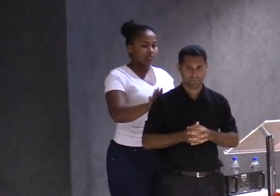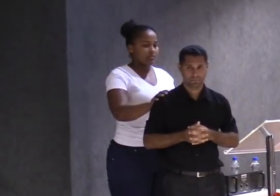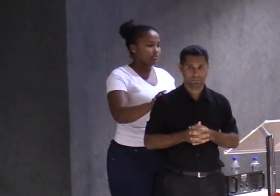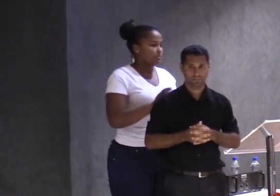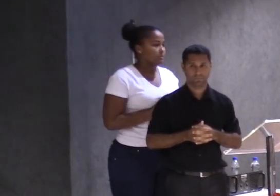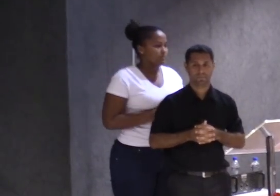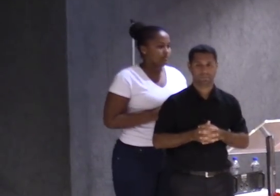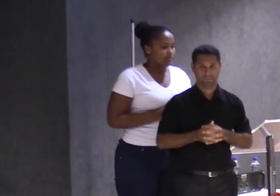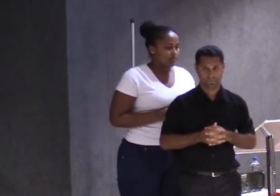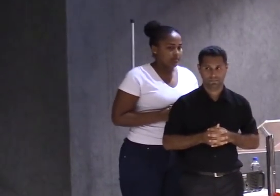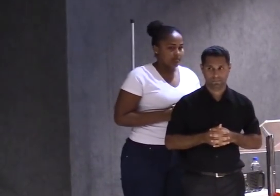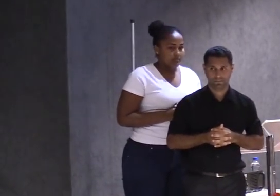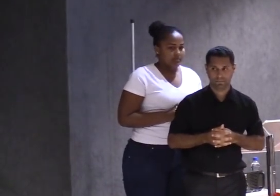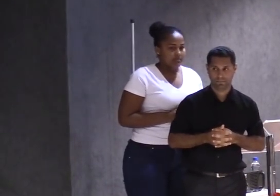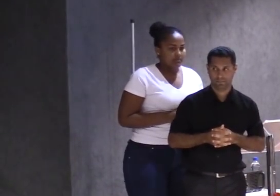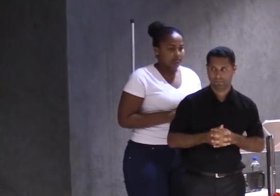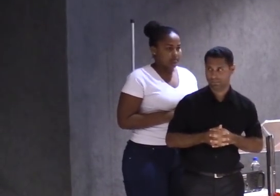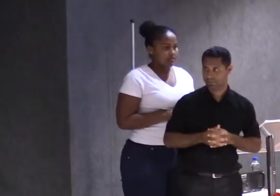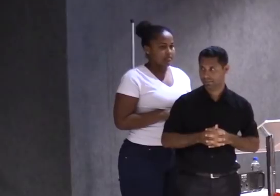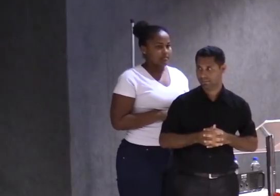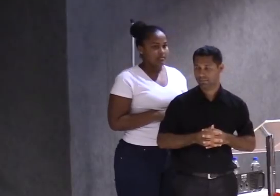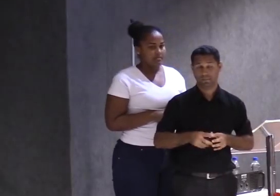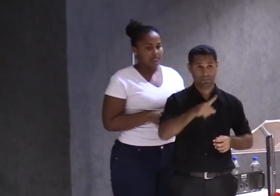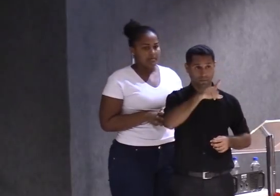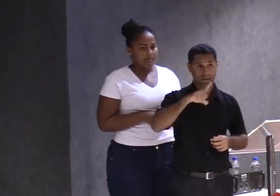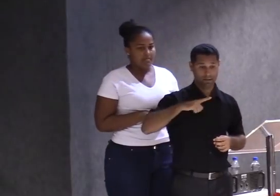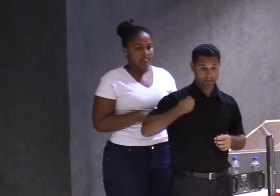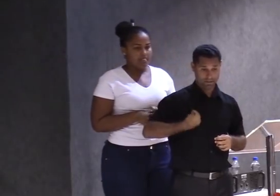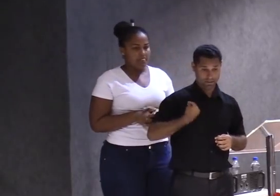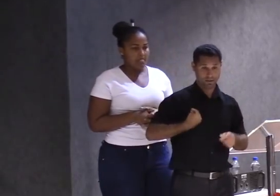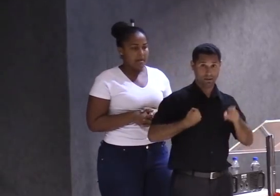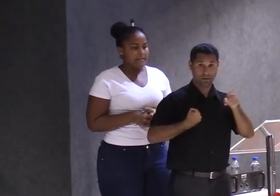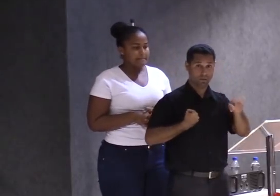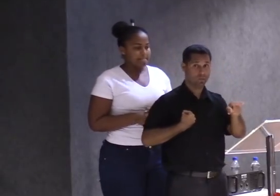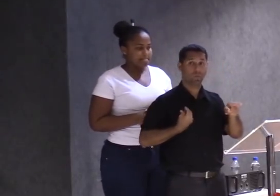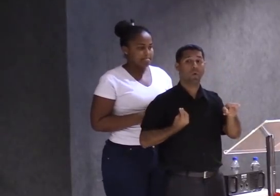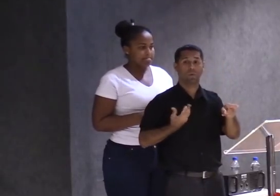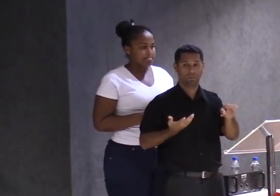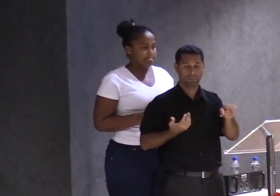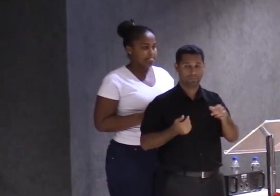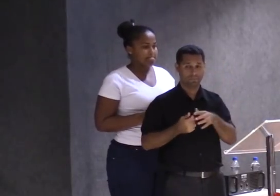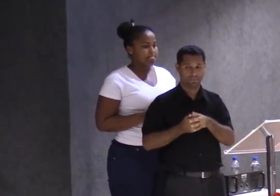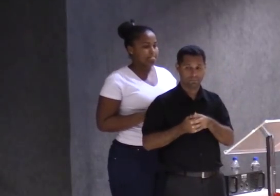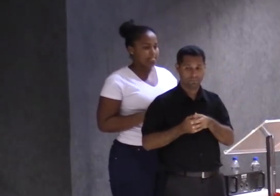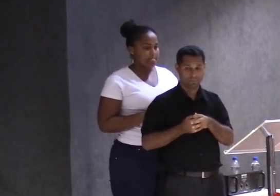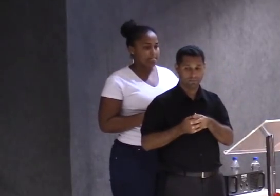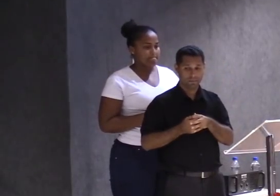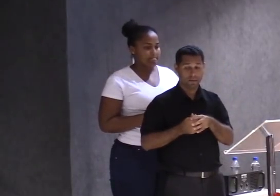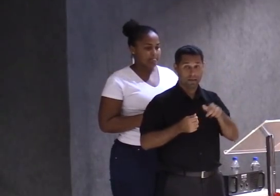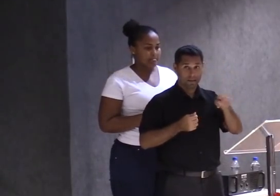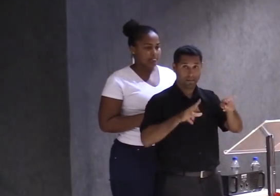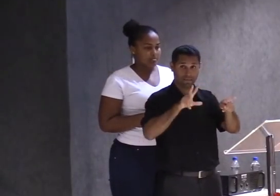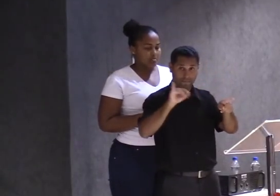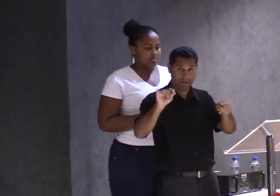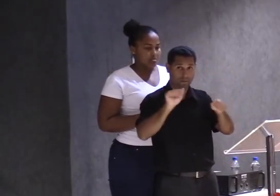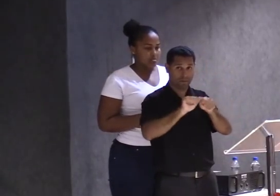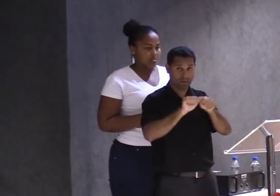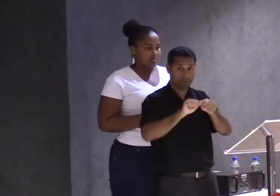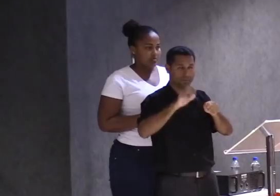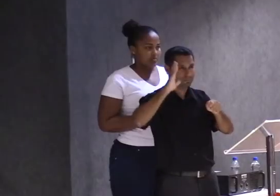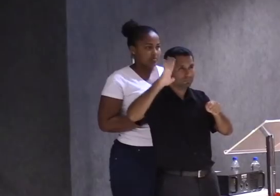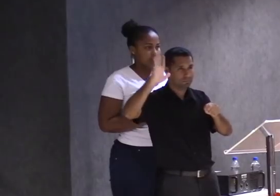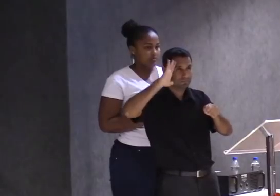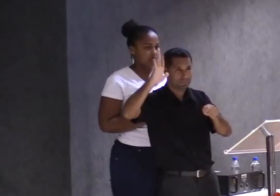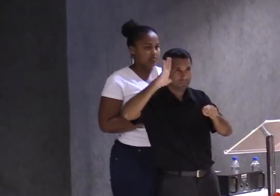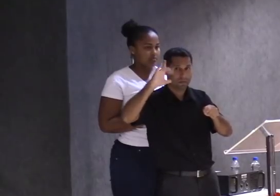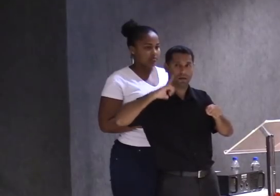And when they reflect, they are also bringing their learning visible for the teacher. Quando eles